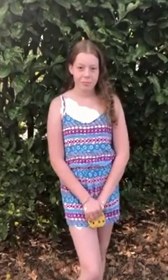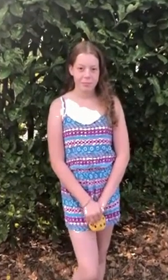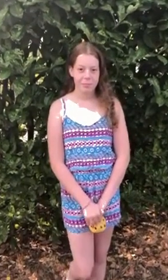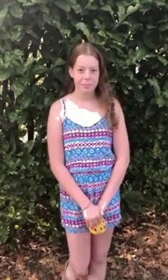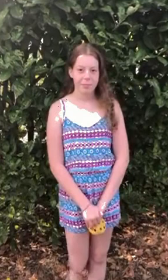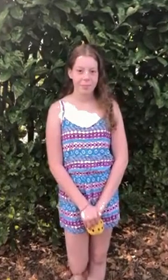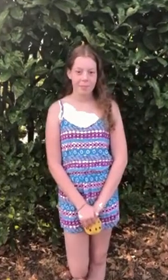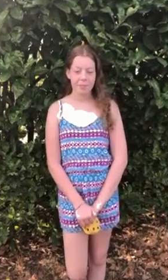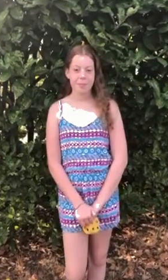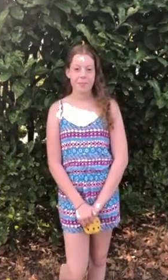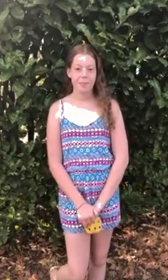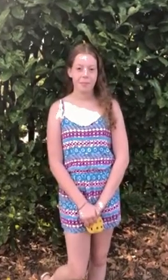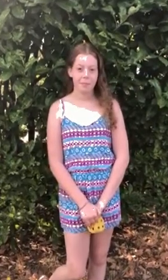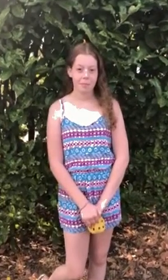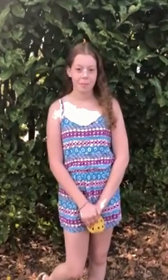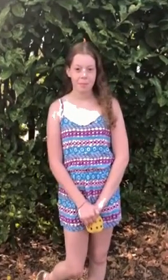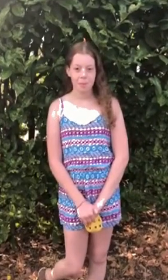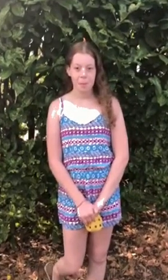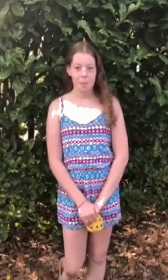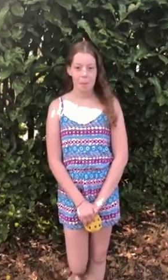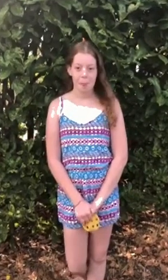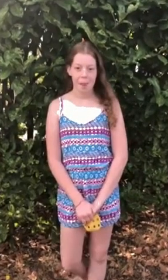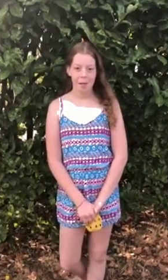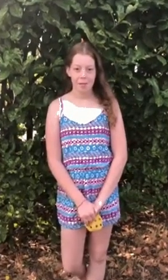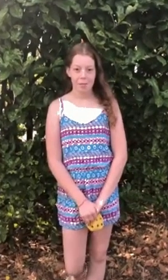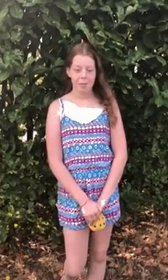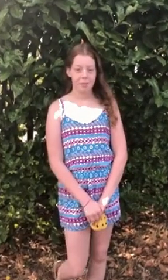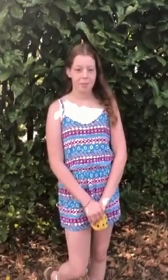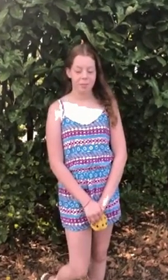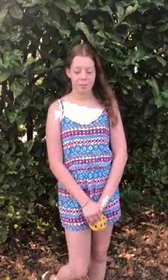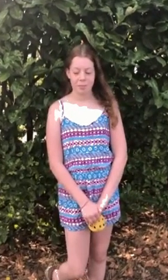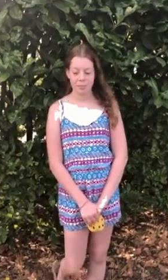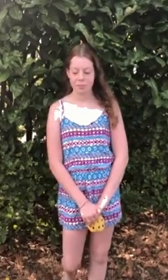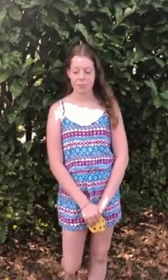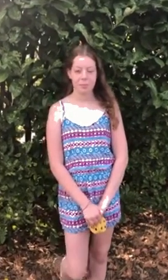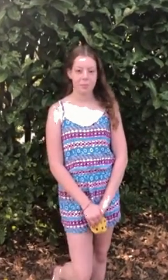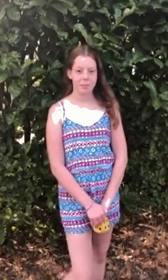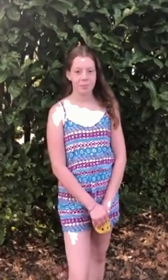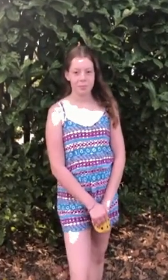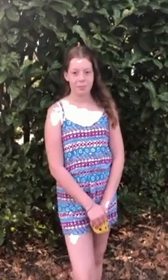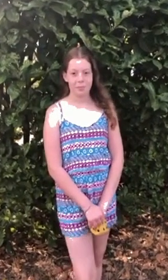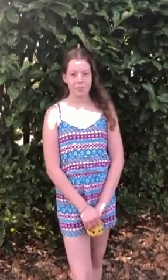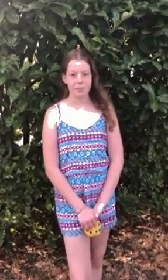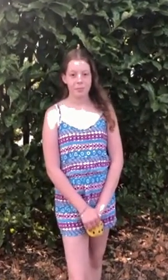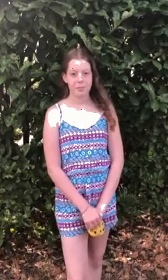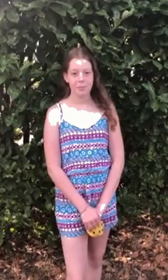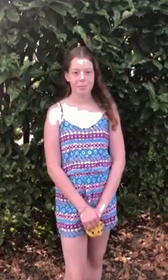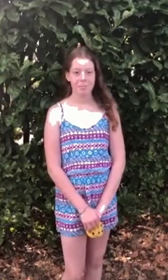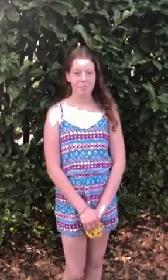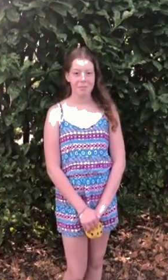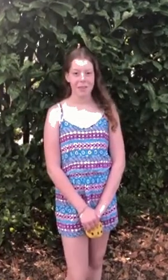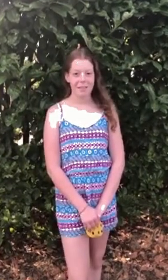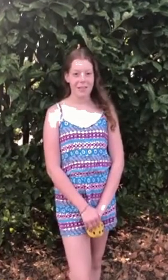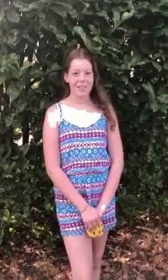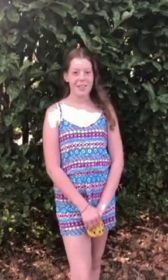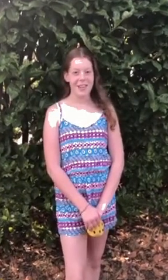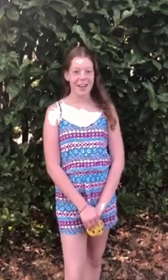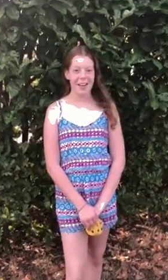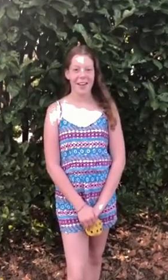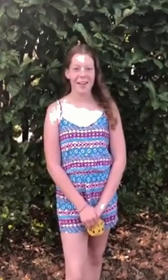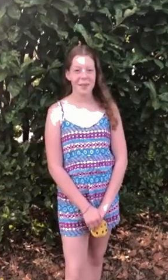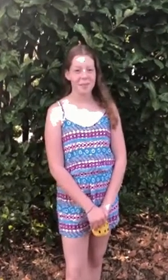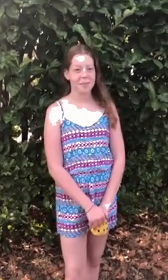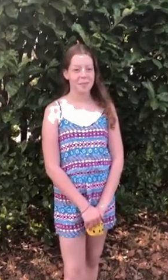So Grace, the first question is, where was the traveller heading? Was he going to Jerusalem or Jericho? He was going